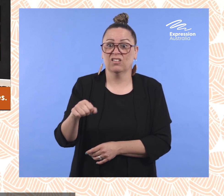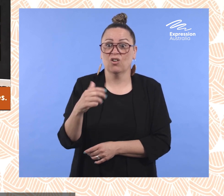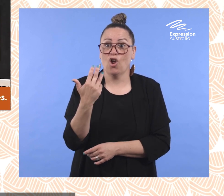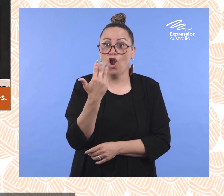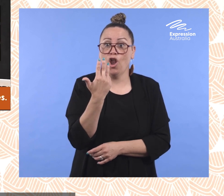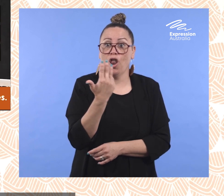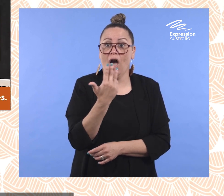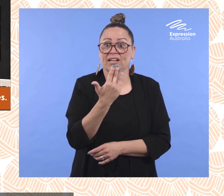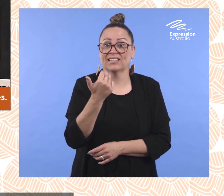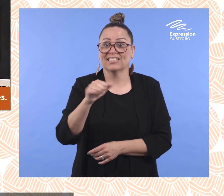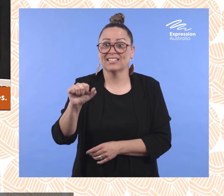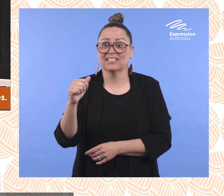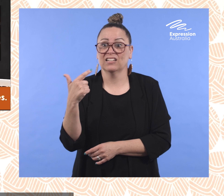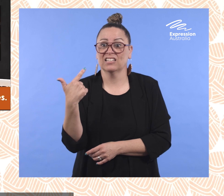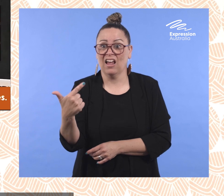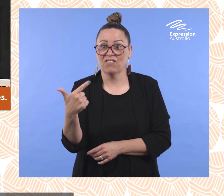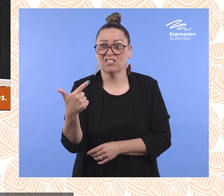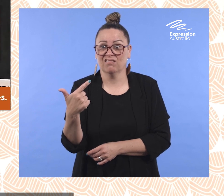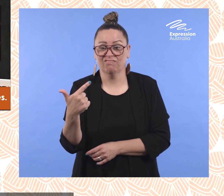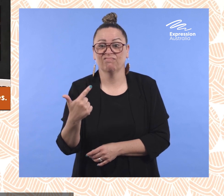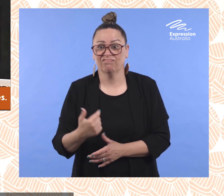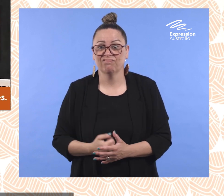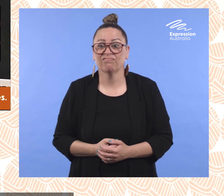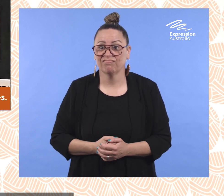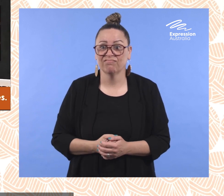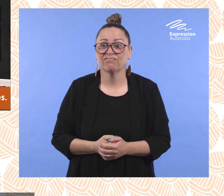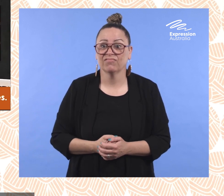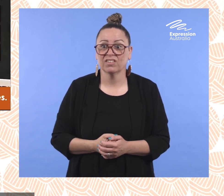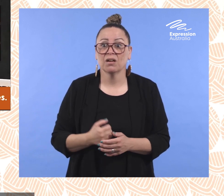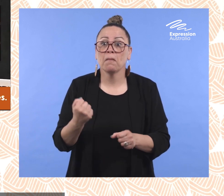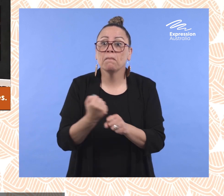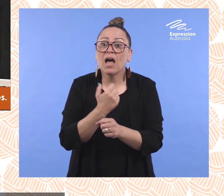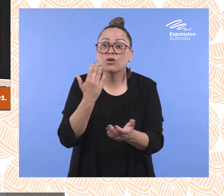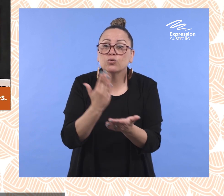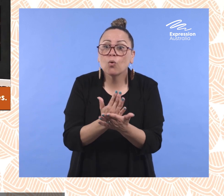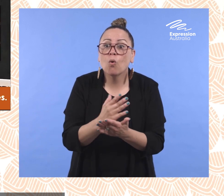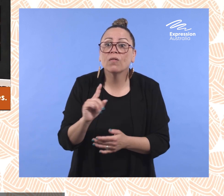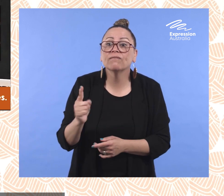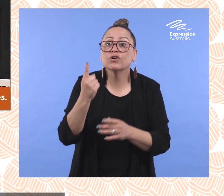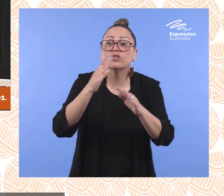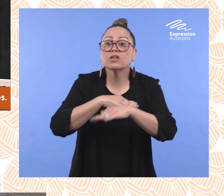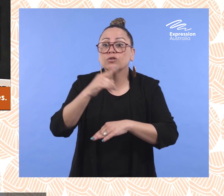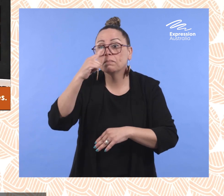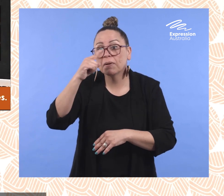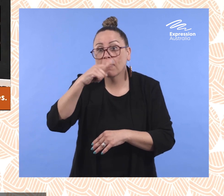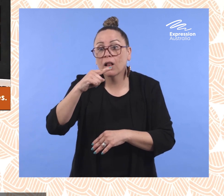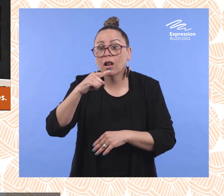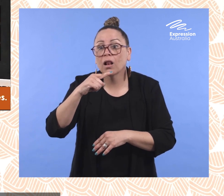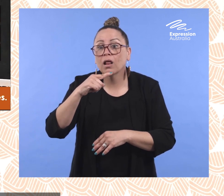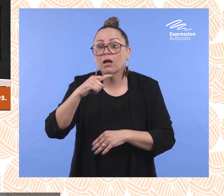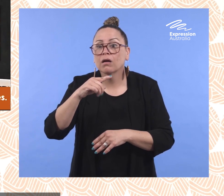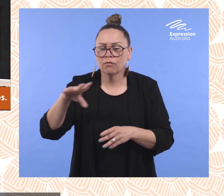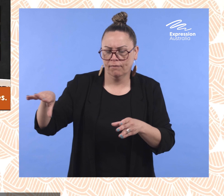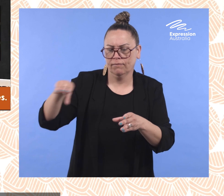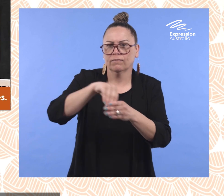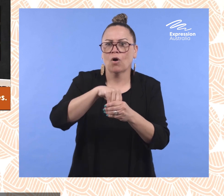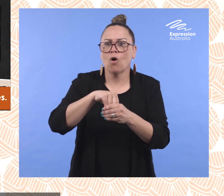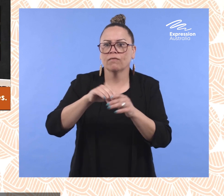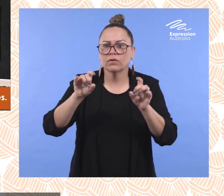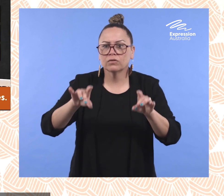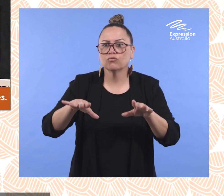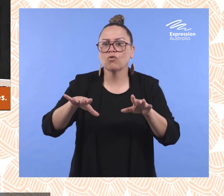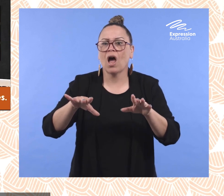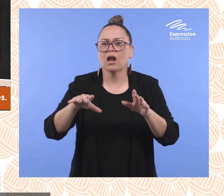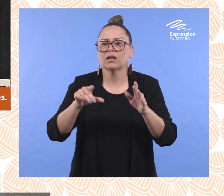1967 referendum, which was all about making sure that First Nations peoples could be counted in the Australian